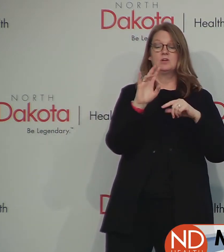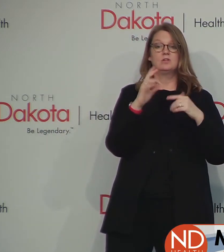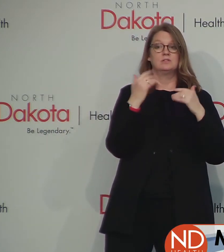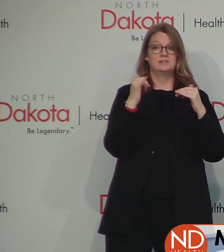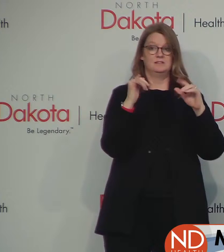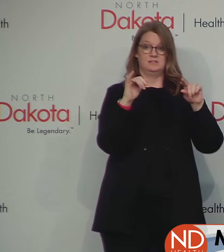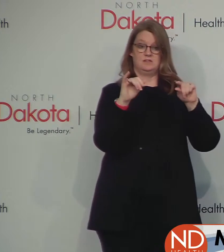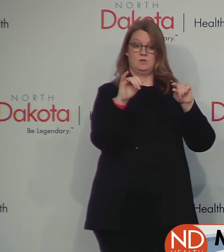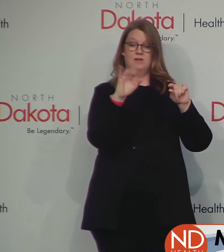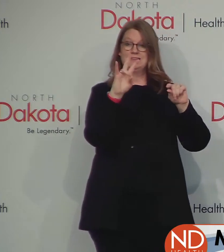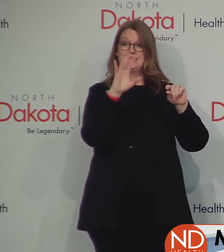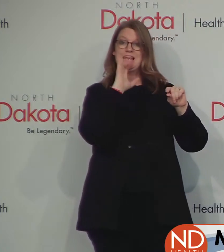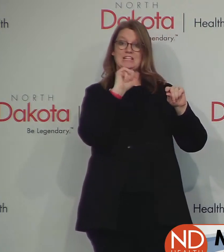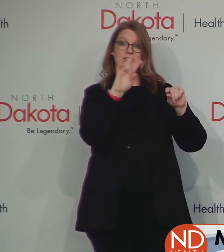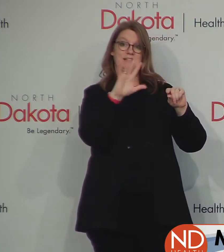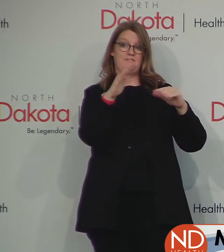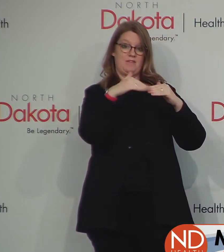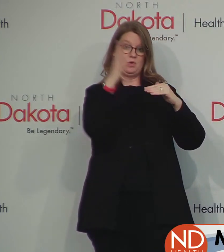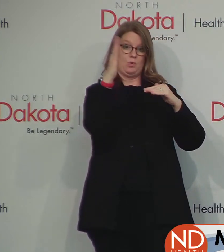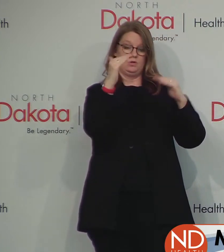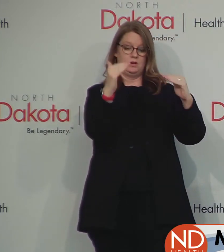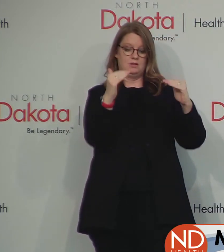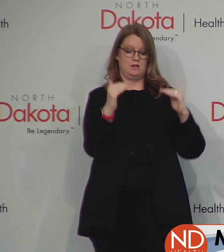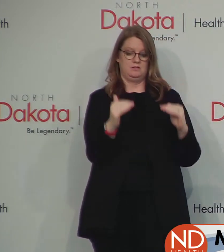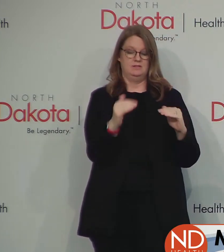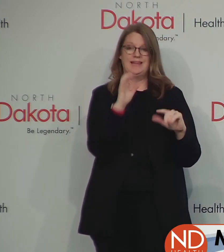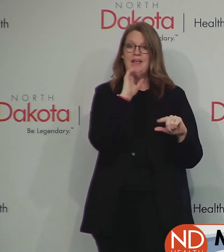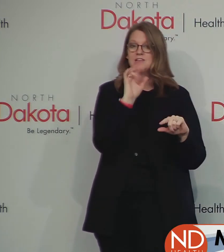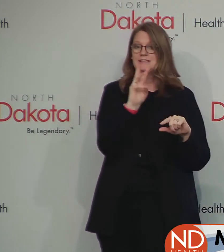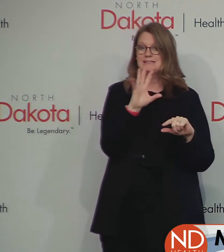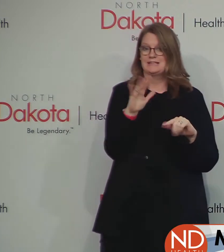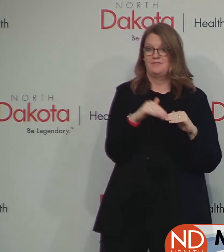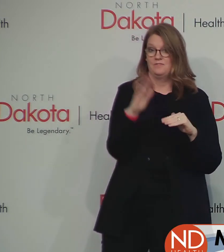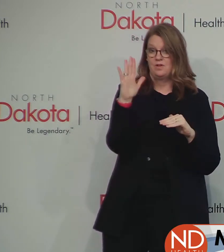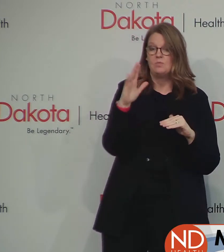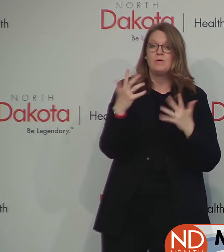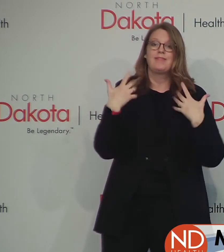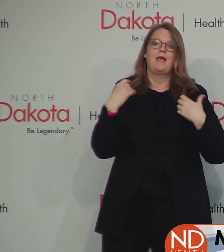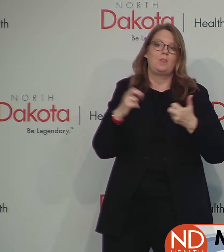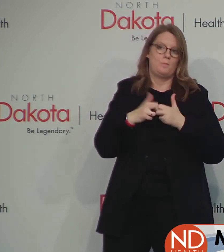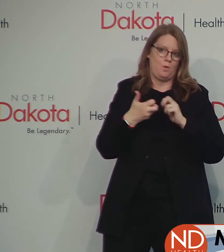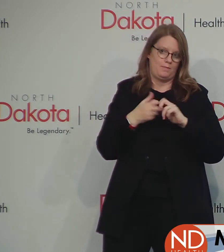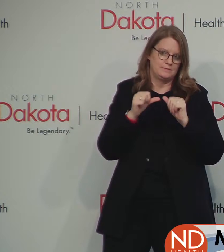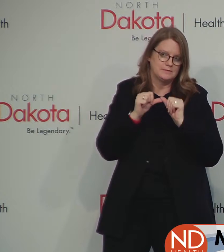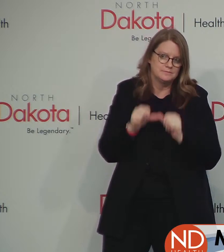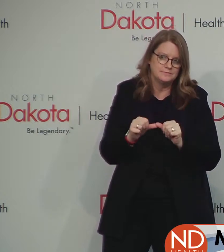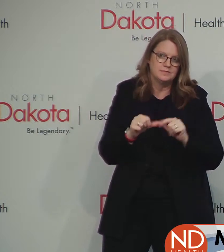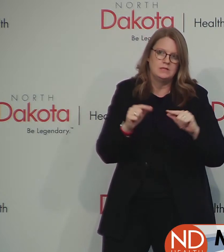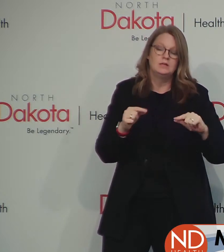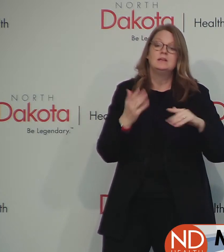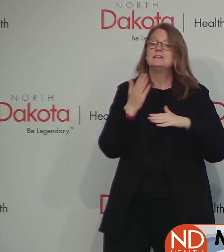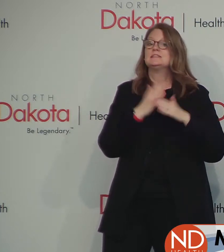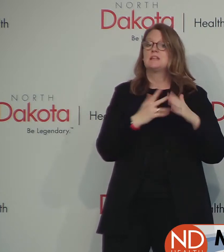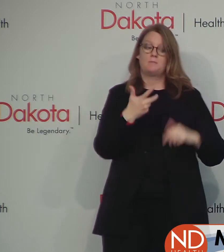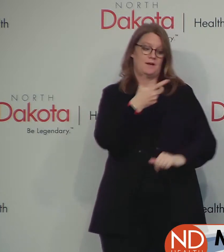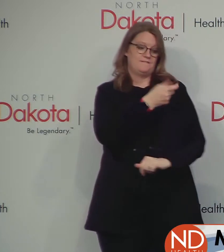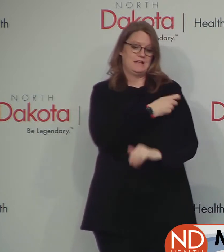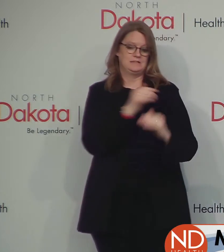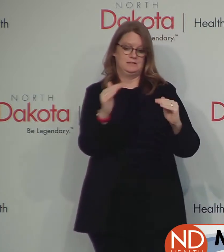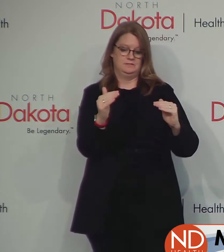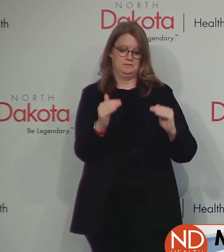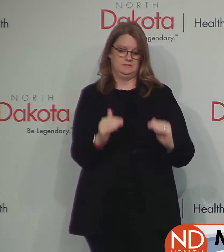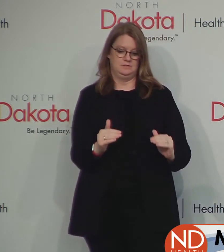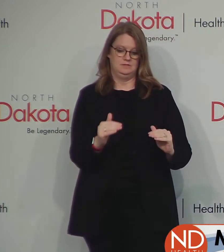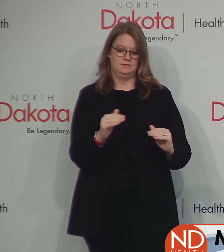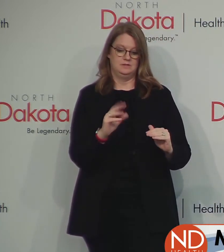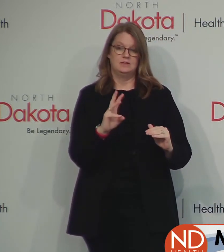and older and are into people 65 and older with underlying health conditions. Some are even vaccinating people